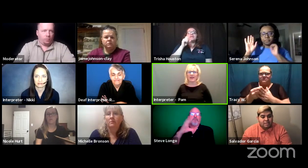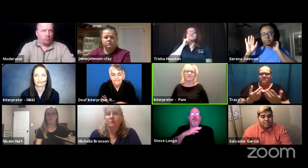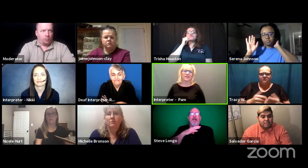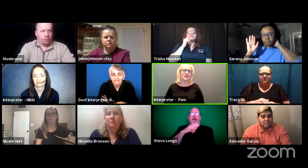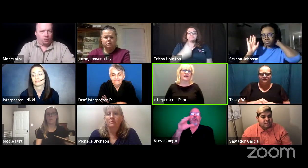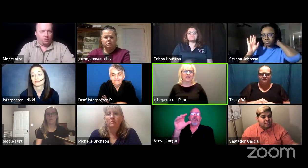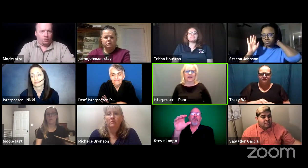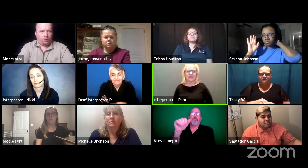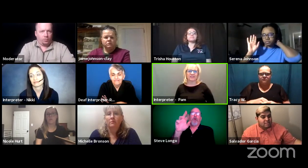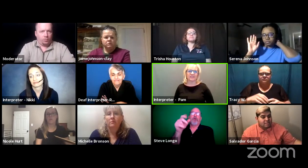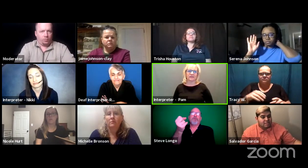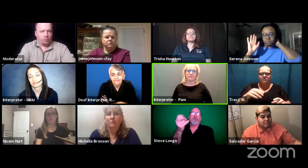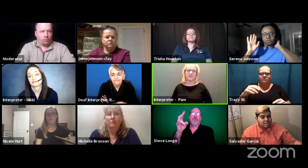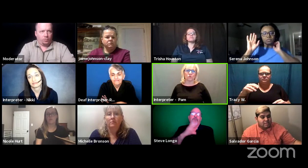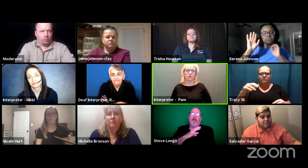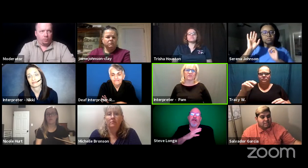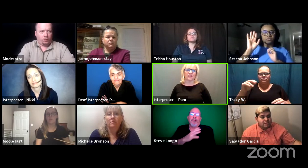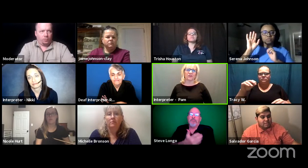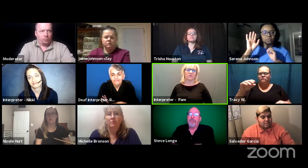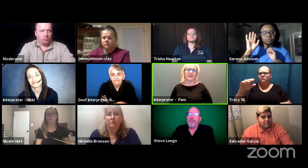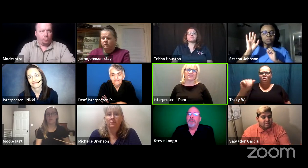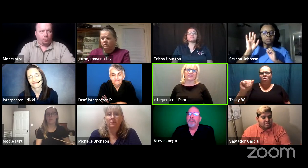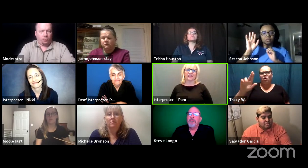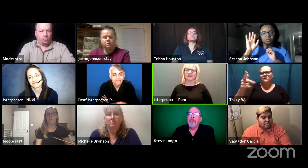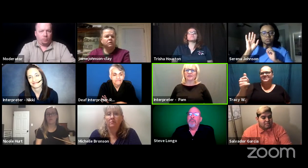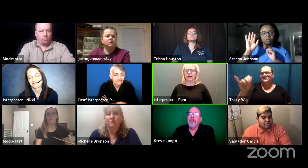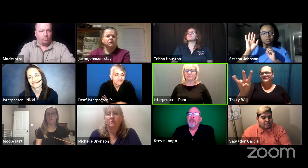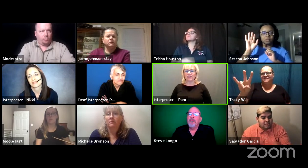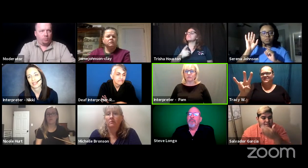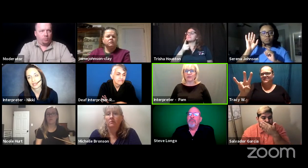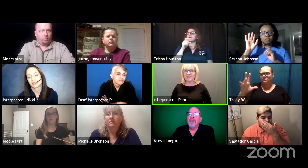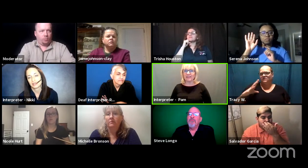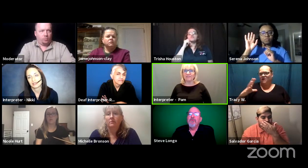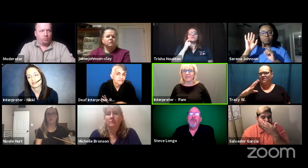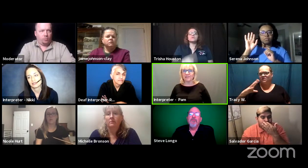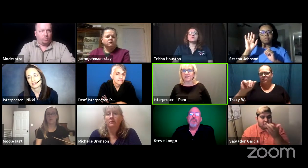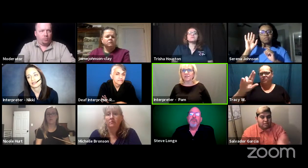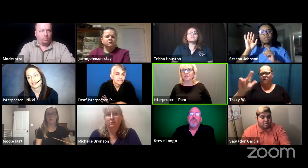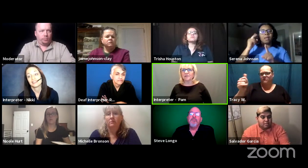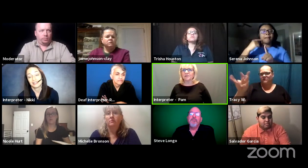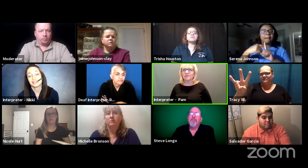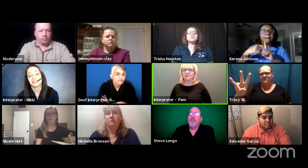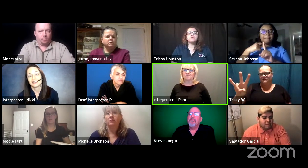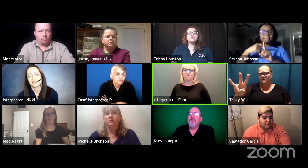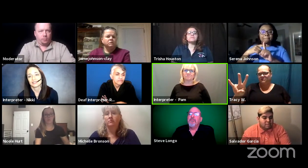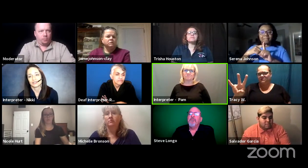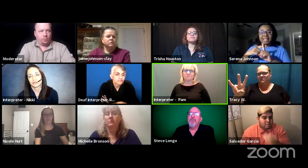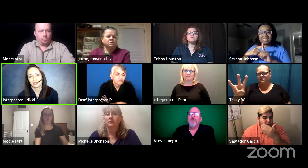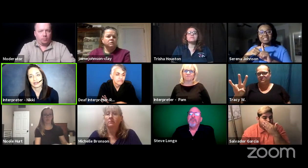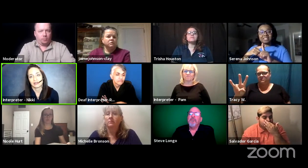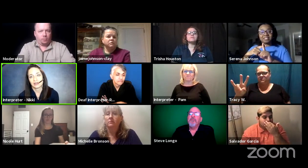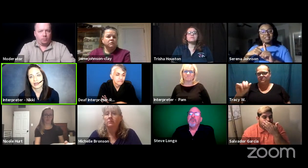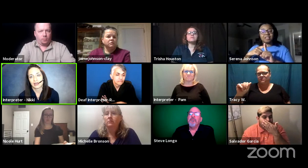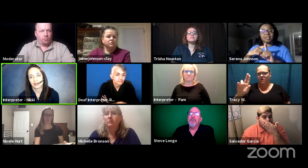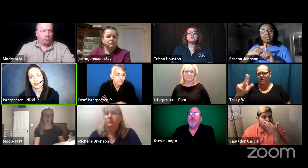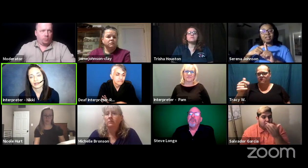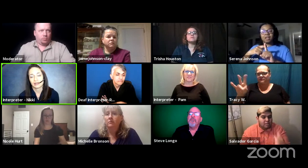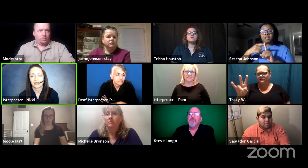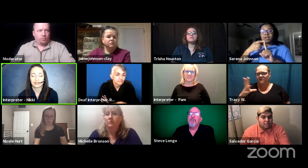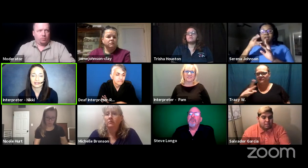have it connected to some sort of fundraising event. This is Serena. I think the other